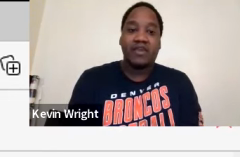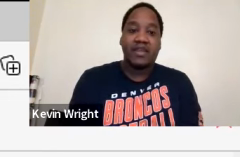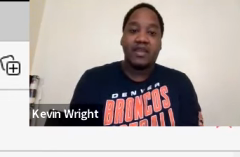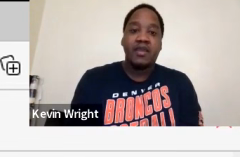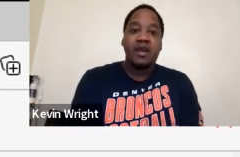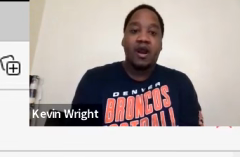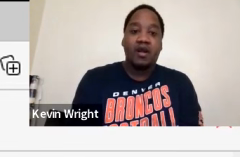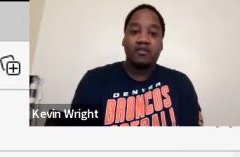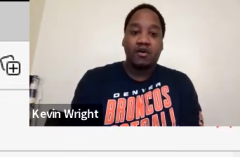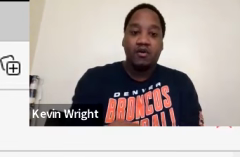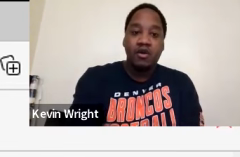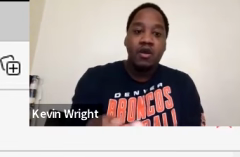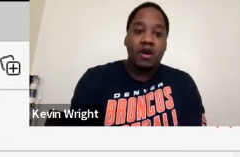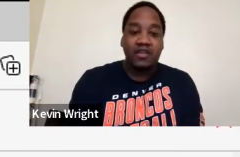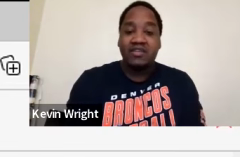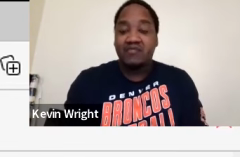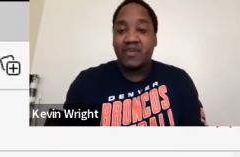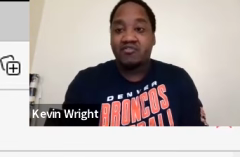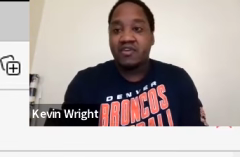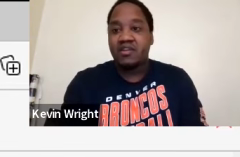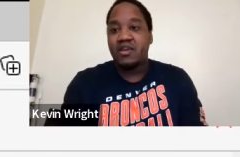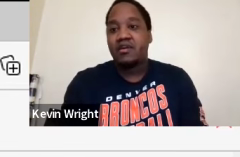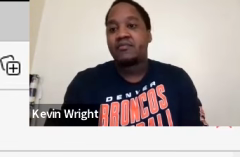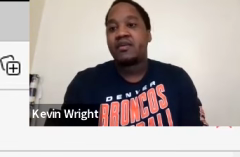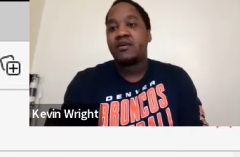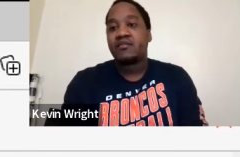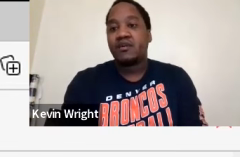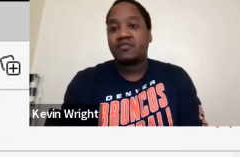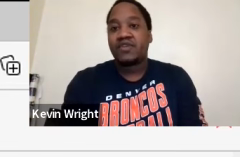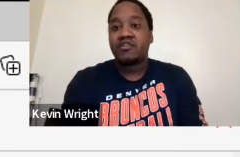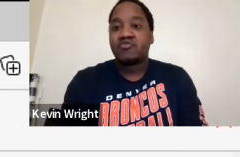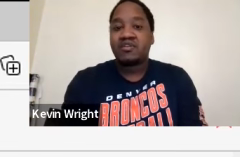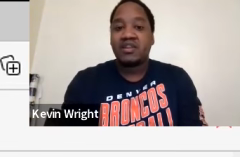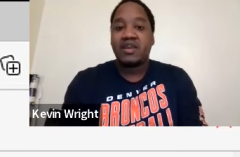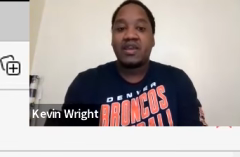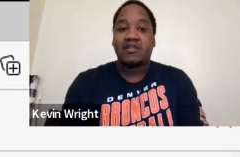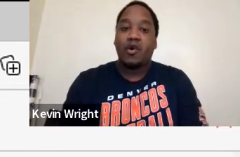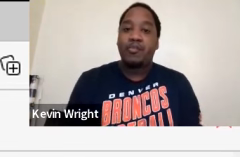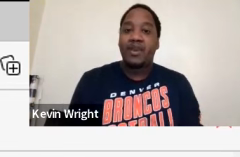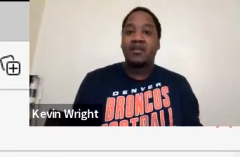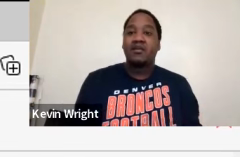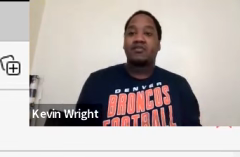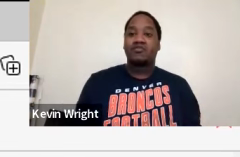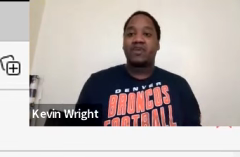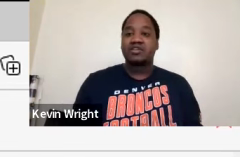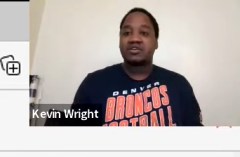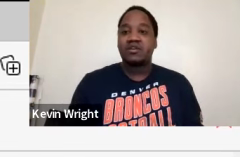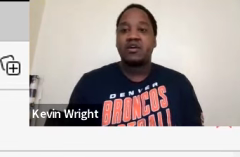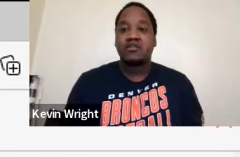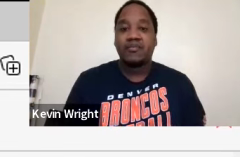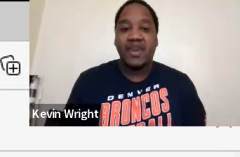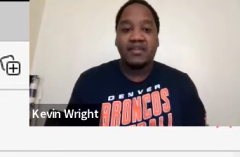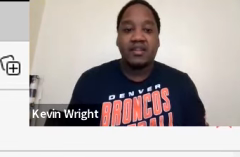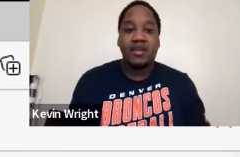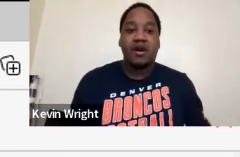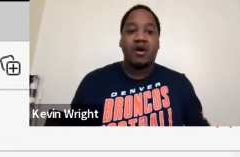that's a great thing. Also, this is the registration link. So the registration link is open to register.